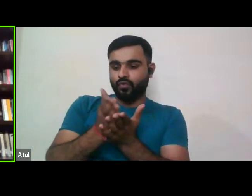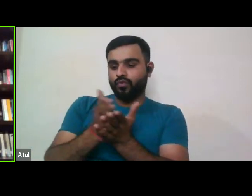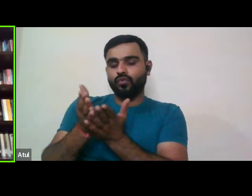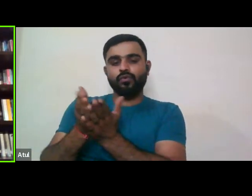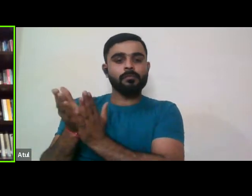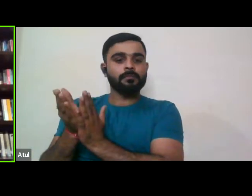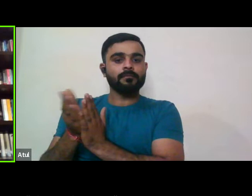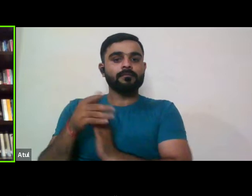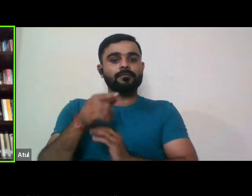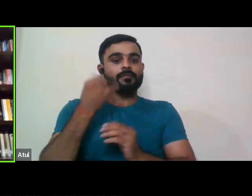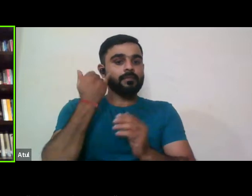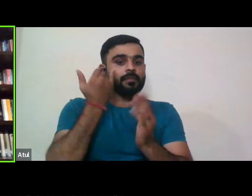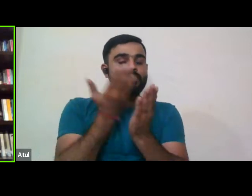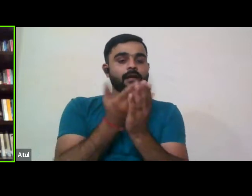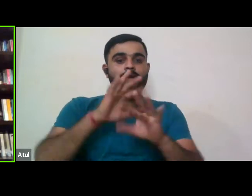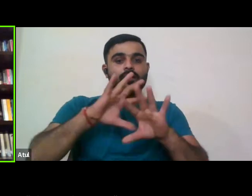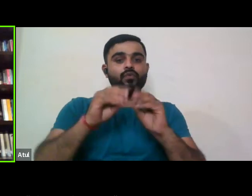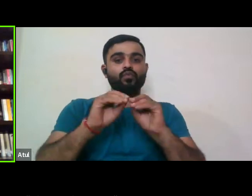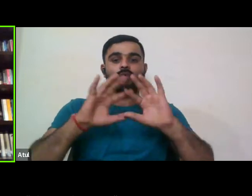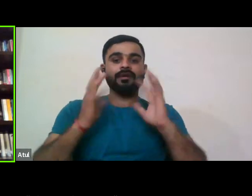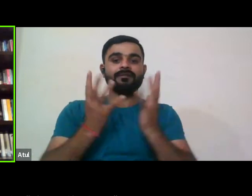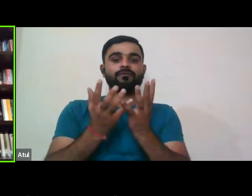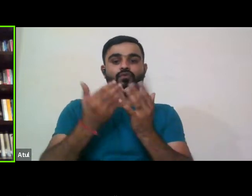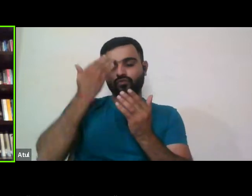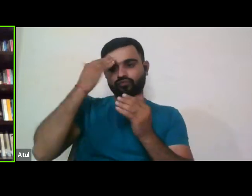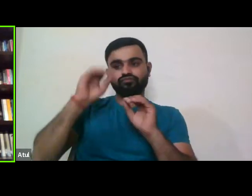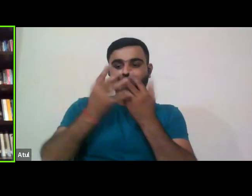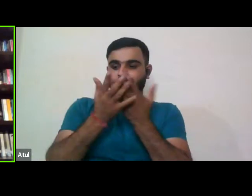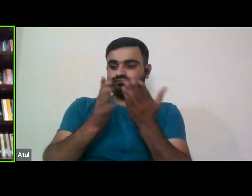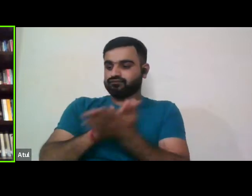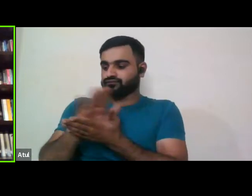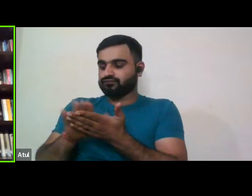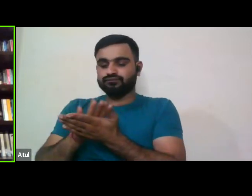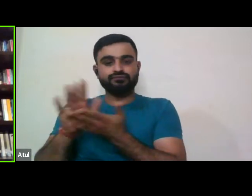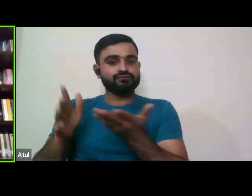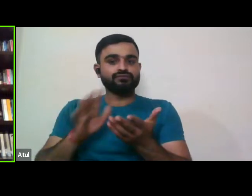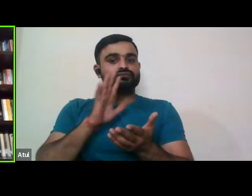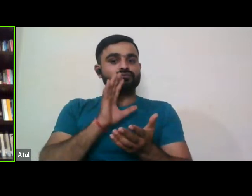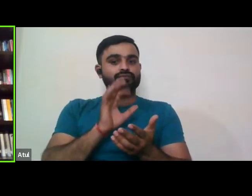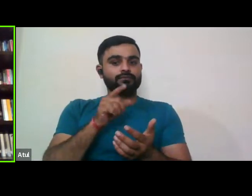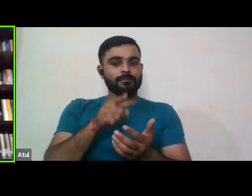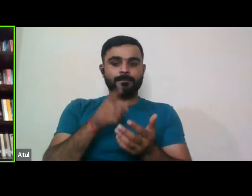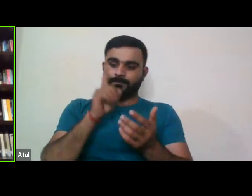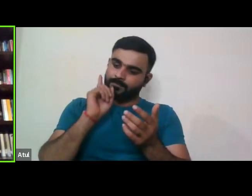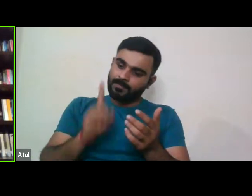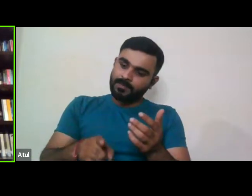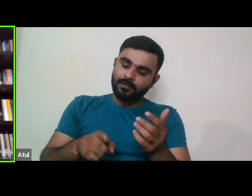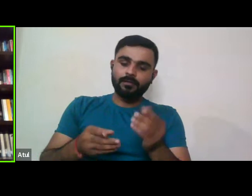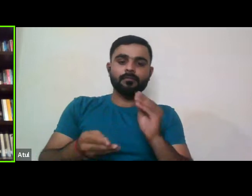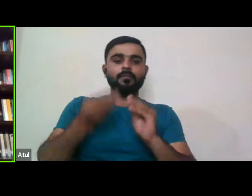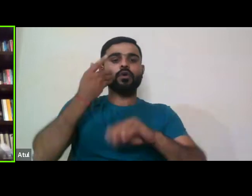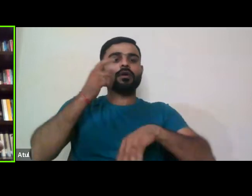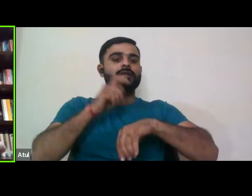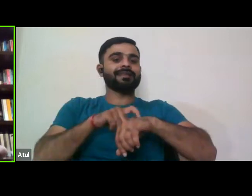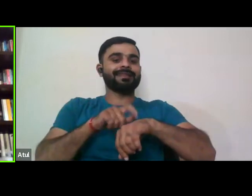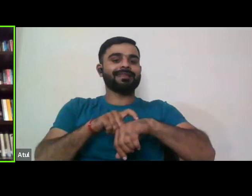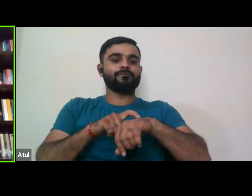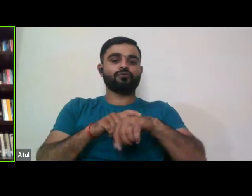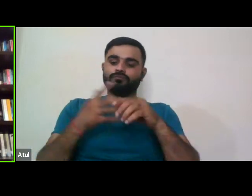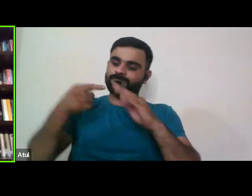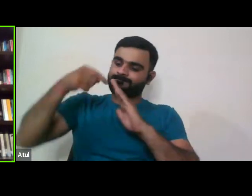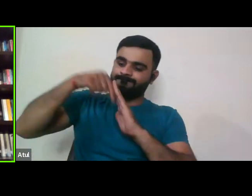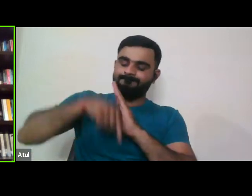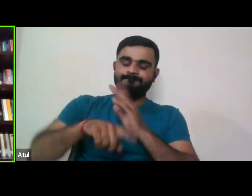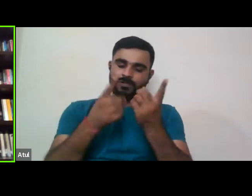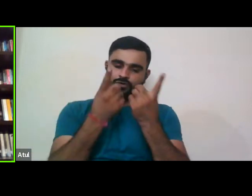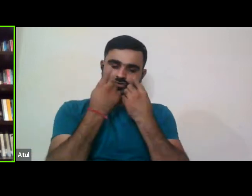in an ideal world where we had no resource constraints, obviously we should have as much time and as an in-depth an inquiry